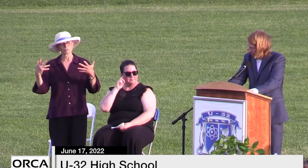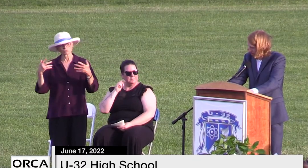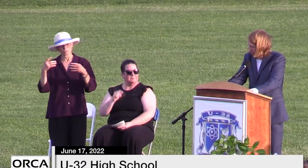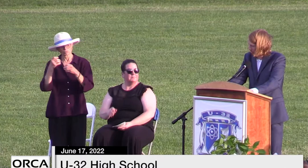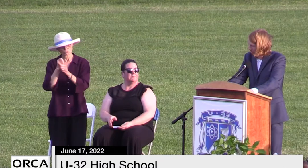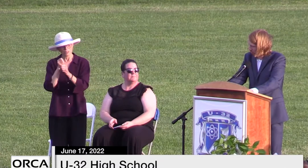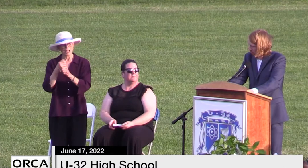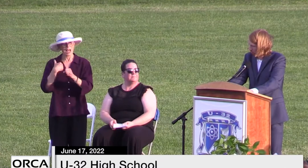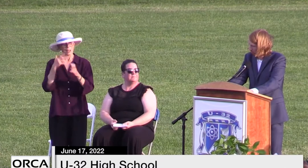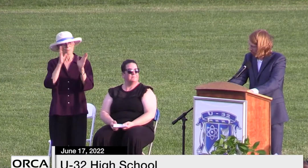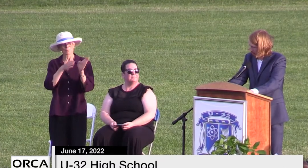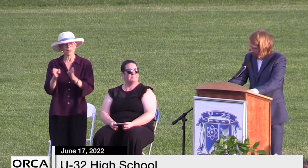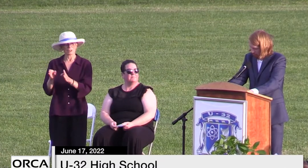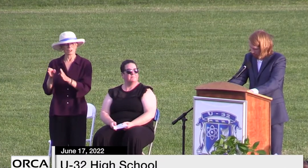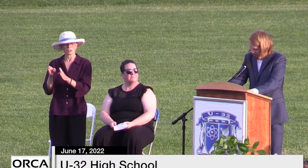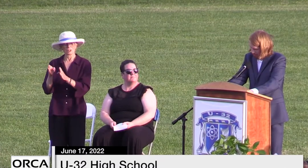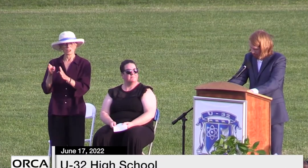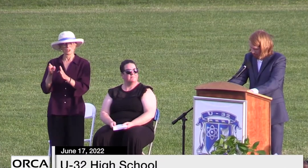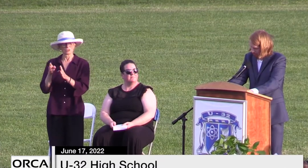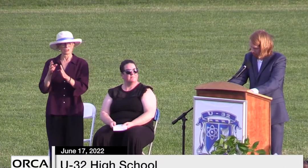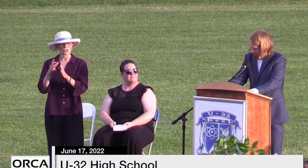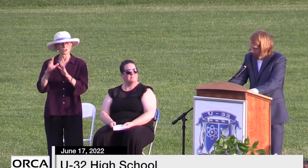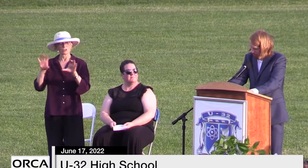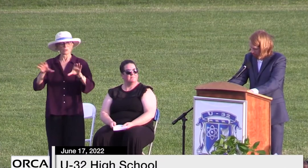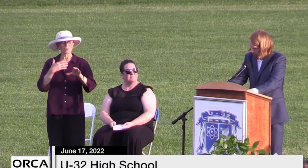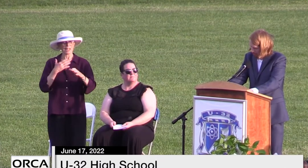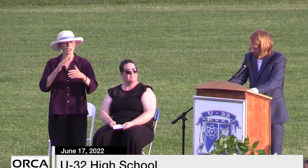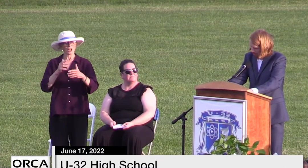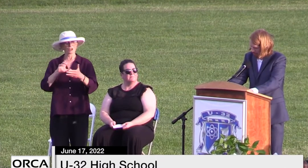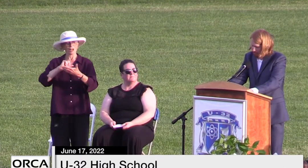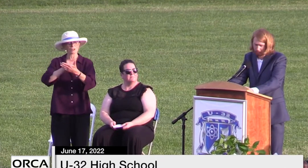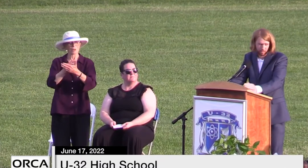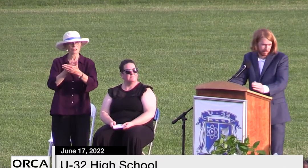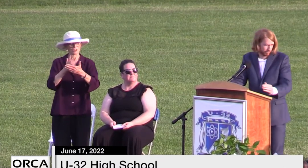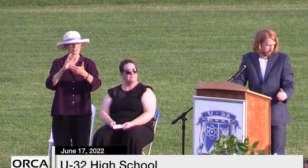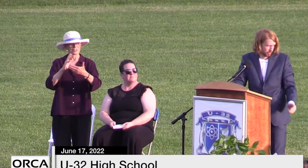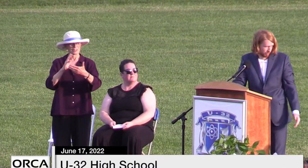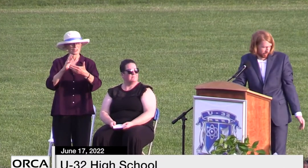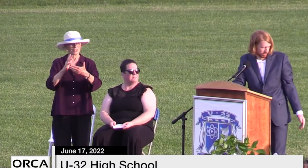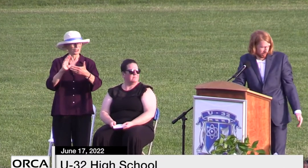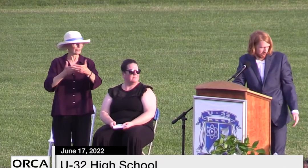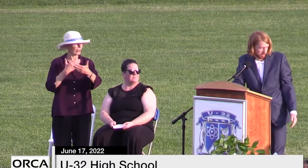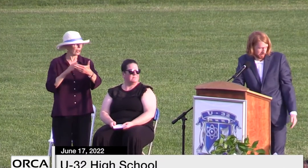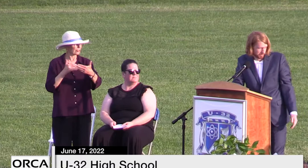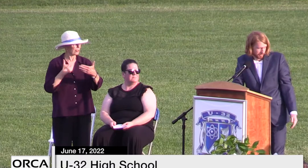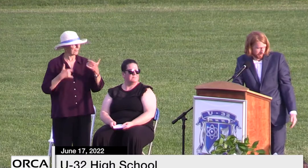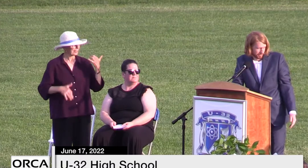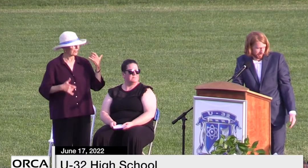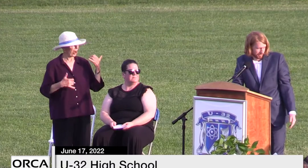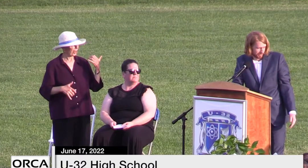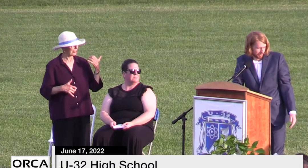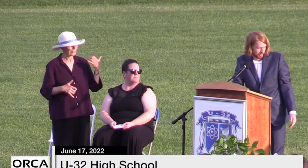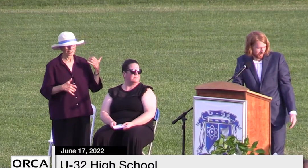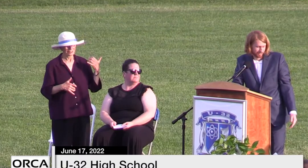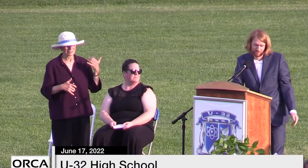I prepare to perform my graduation song, Float On by Modest Mouse. Steven?